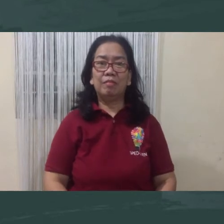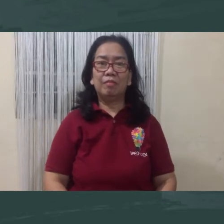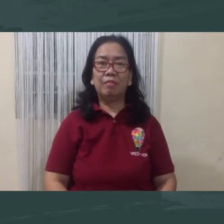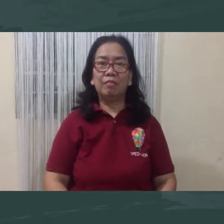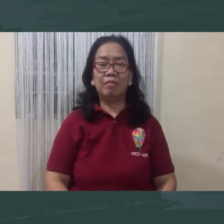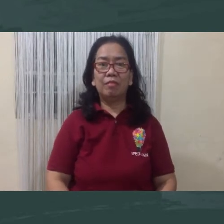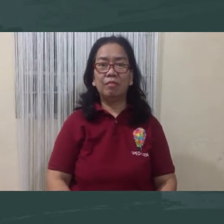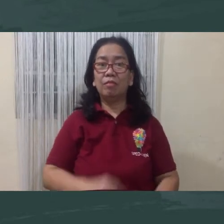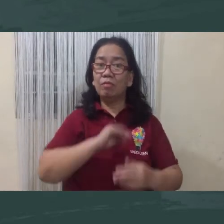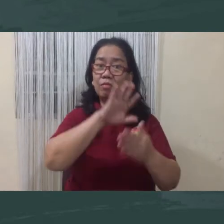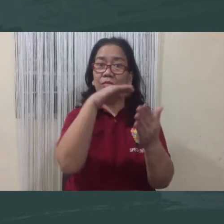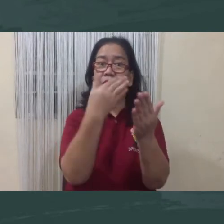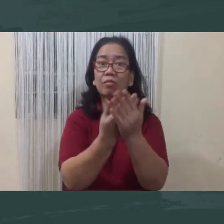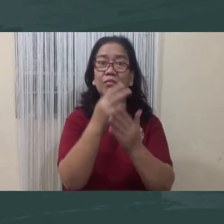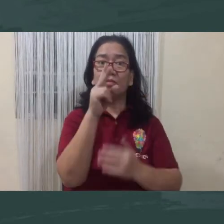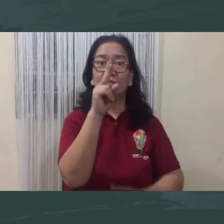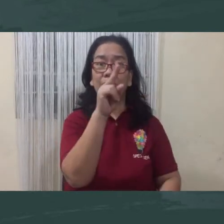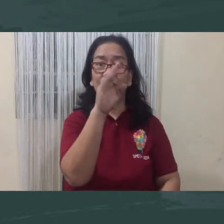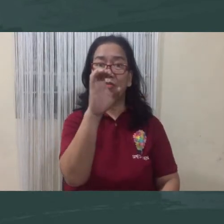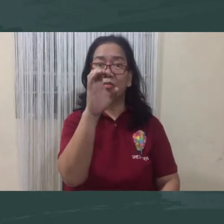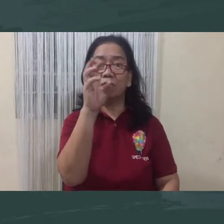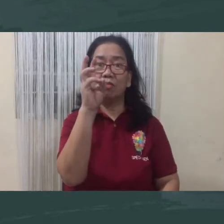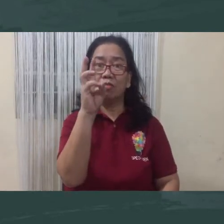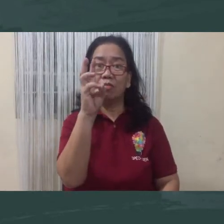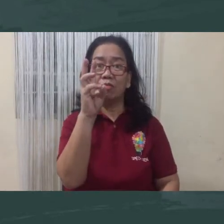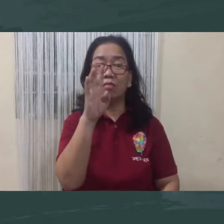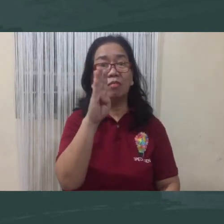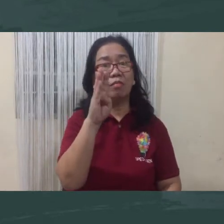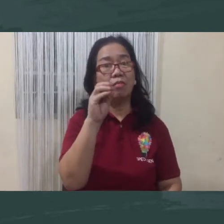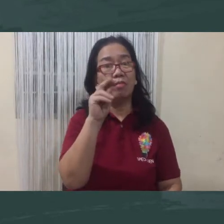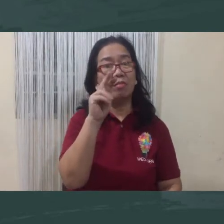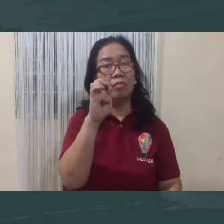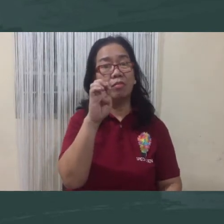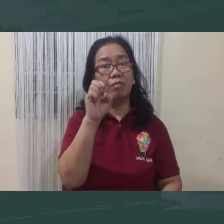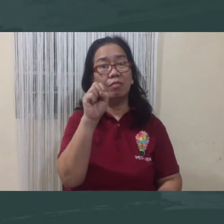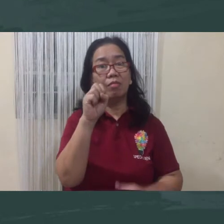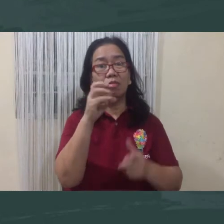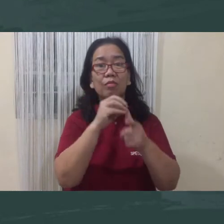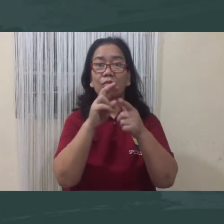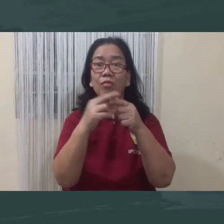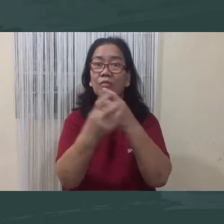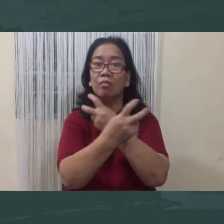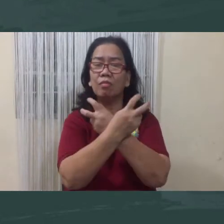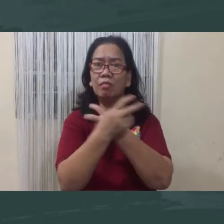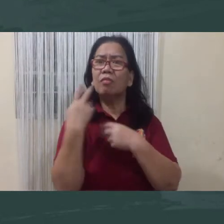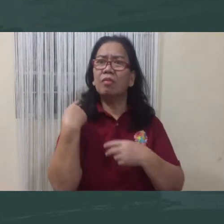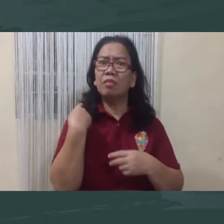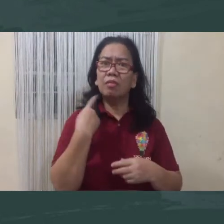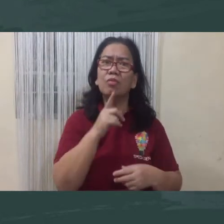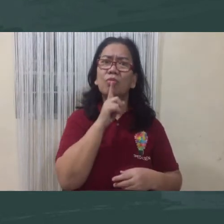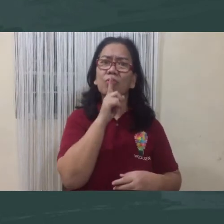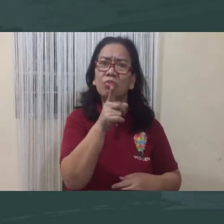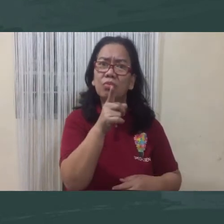The 206 bones in our body are classified by their unique shape.